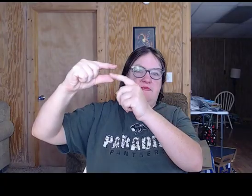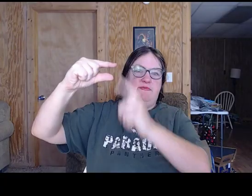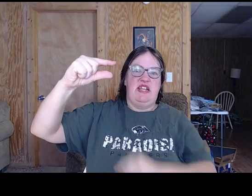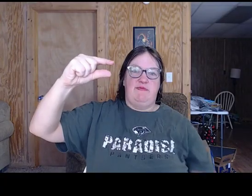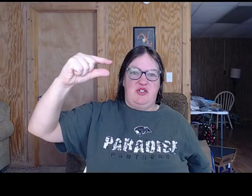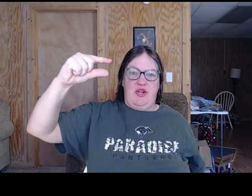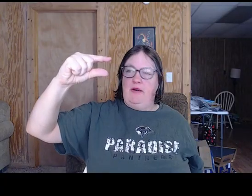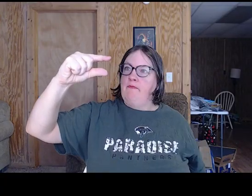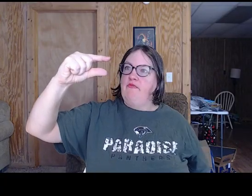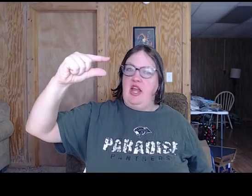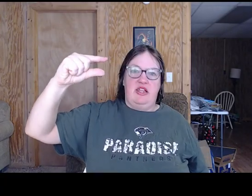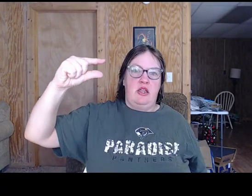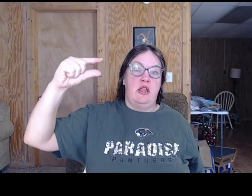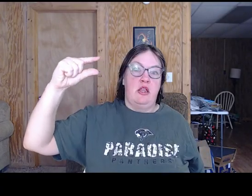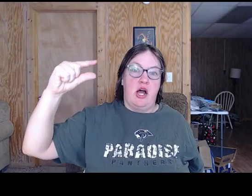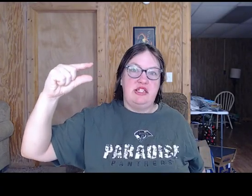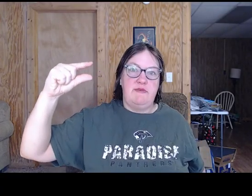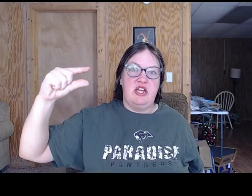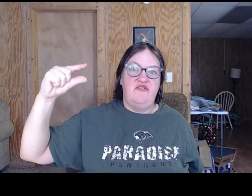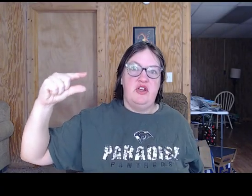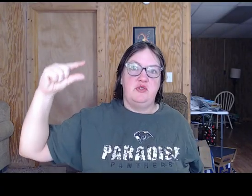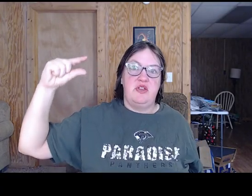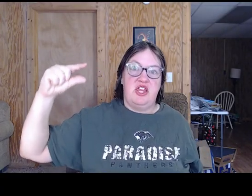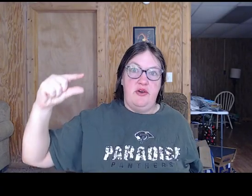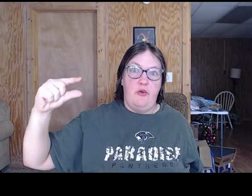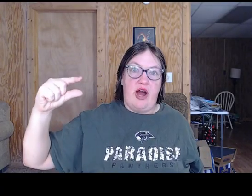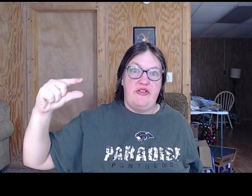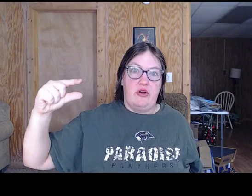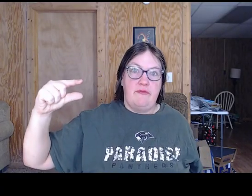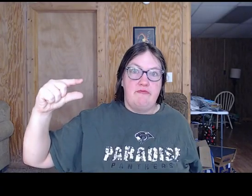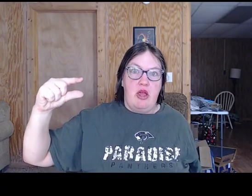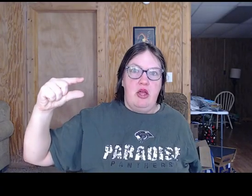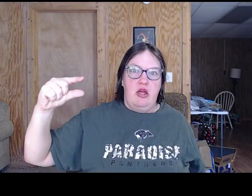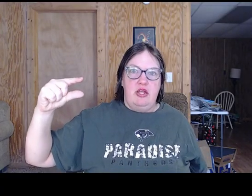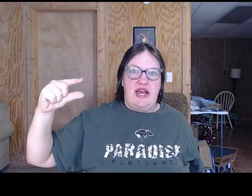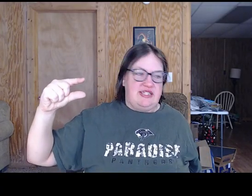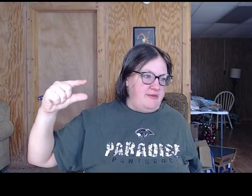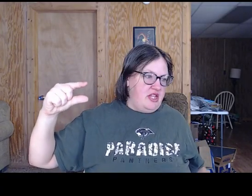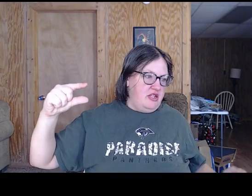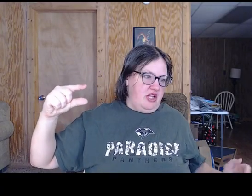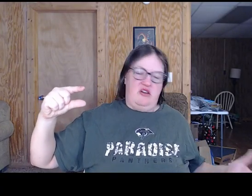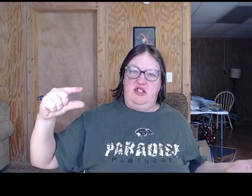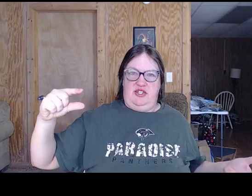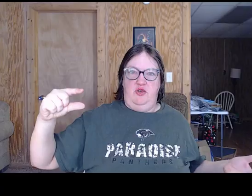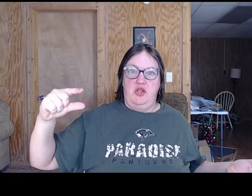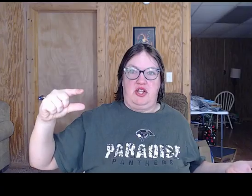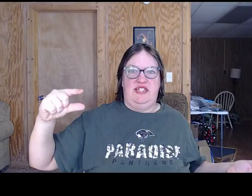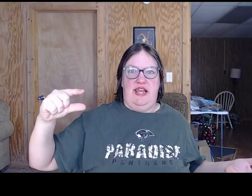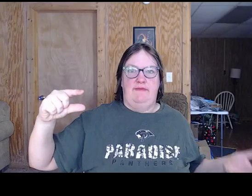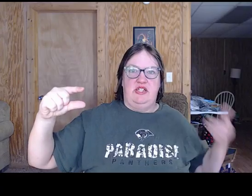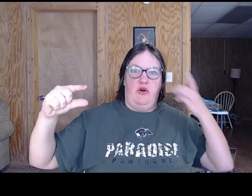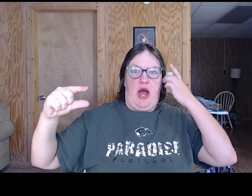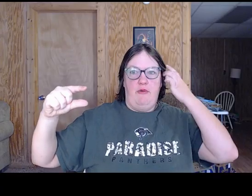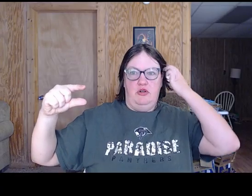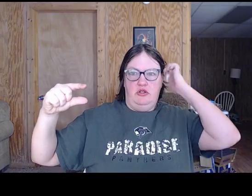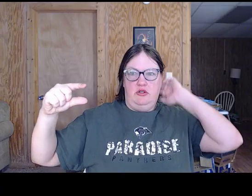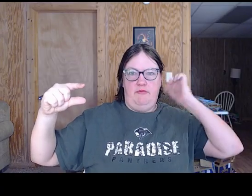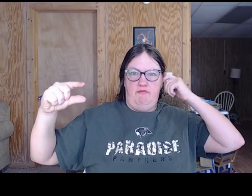space between them, and not to be confused with Q either. Yeah, some of the letters do look the same, so I will be